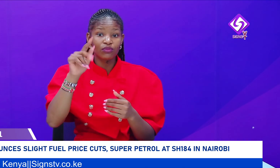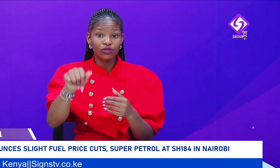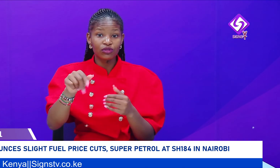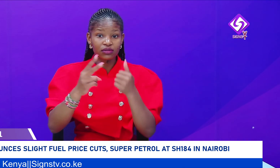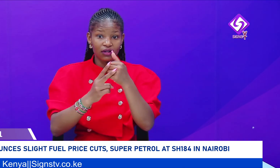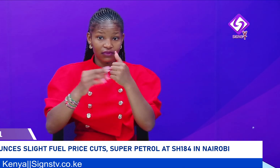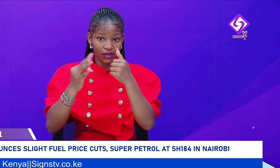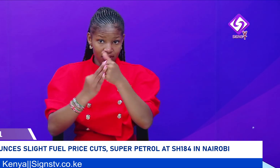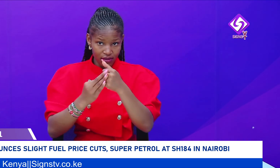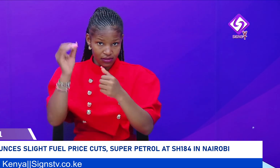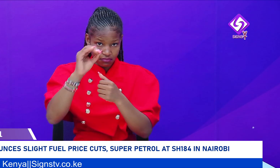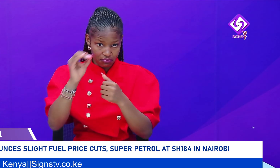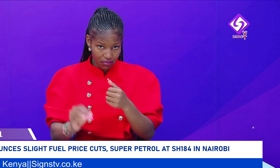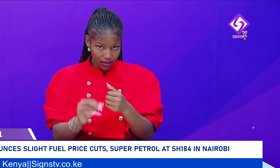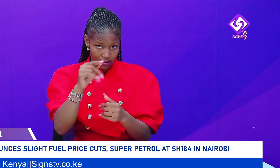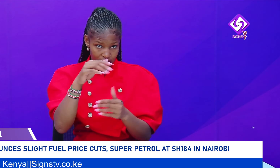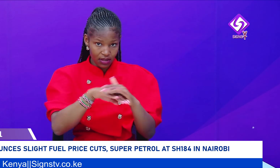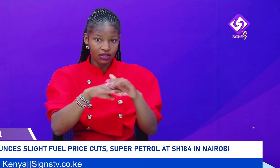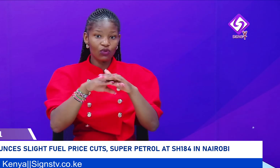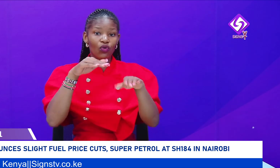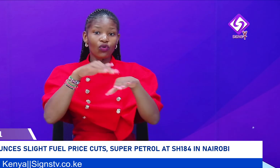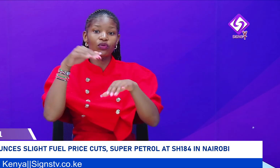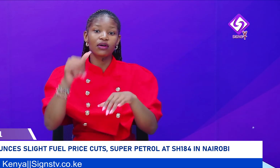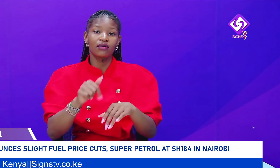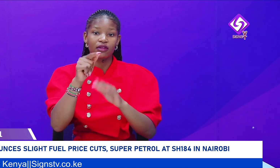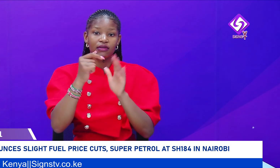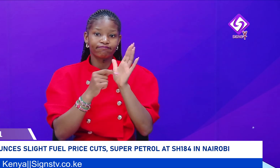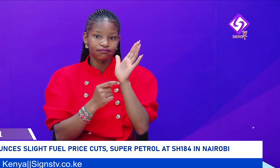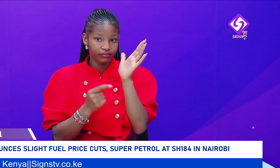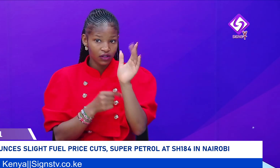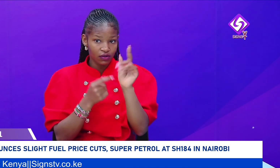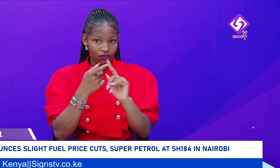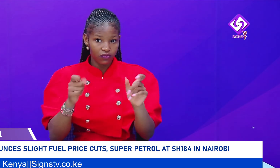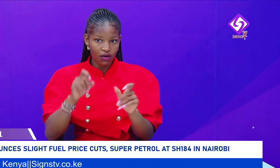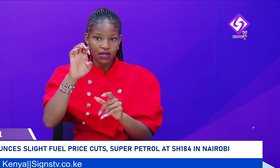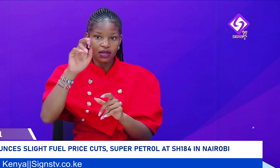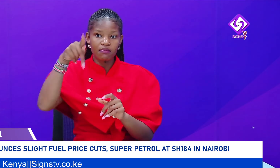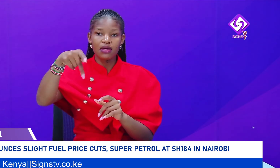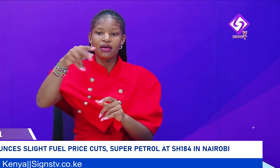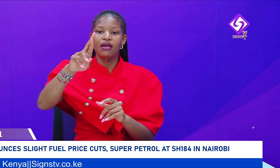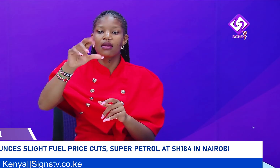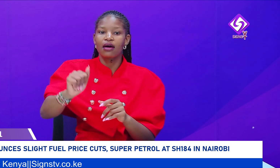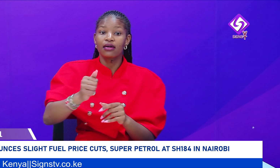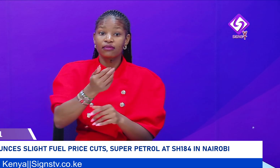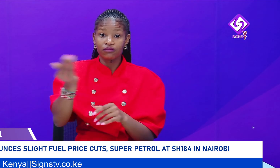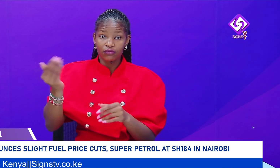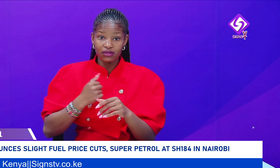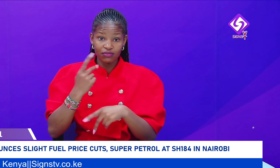171.47 Kenya shillings, while kerosene has dropped to